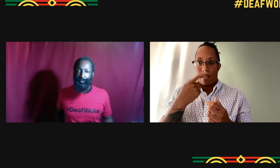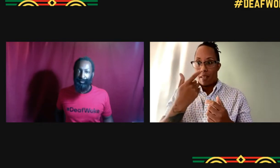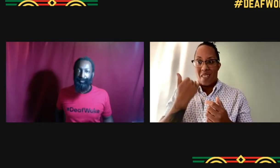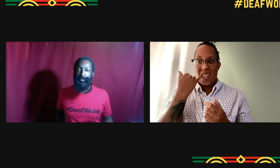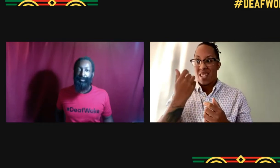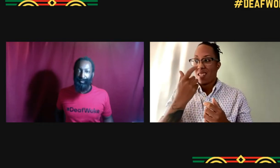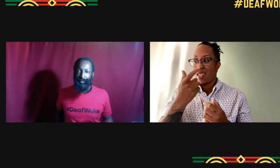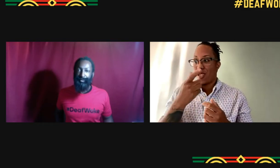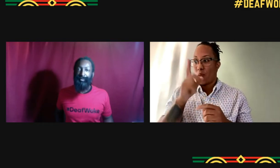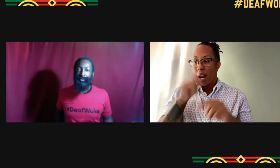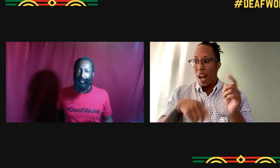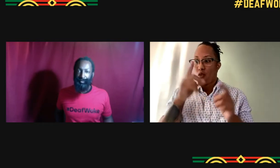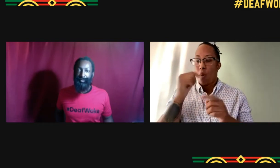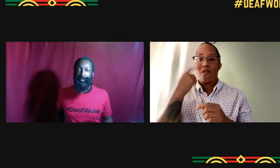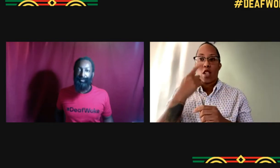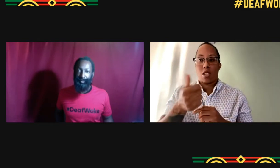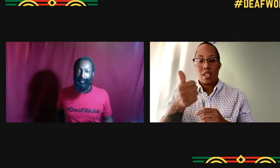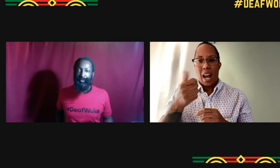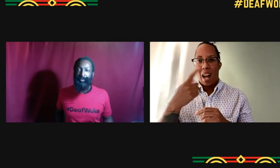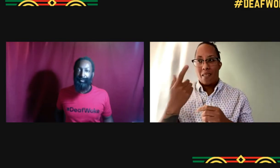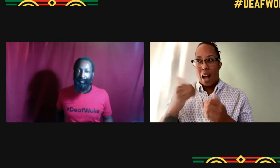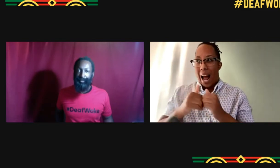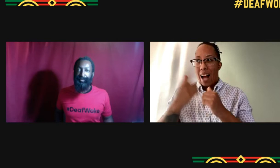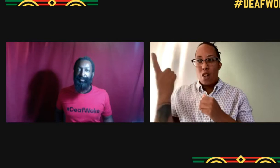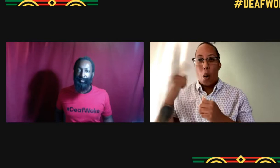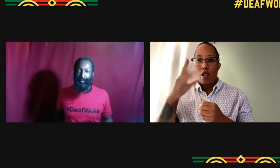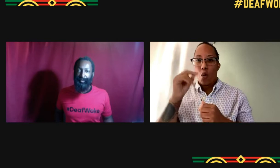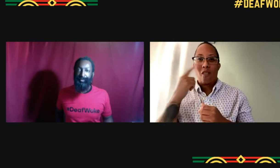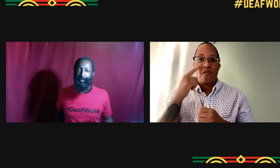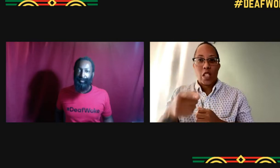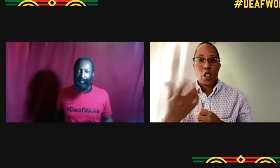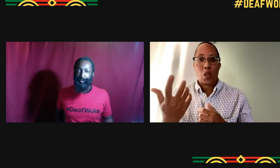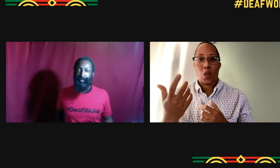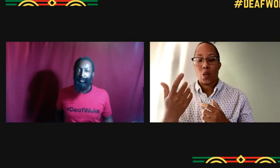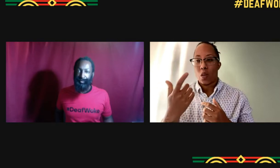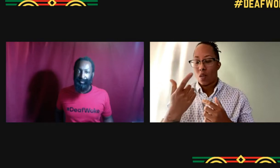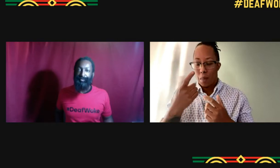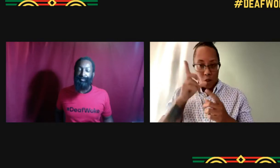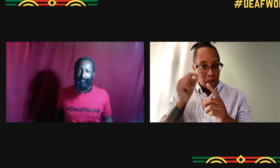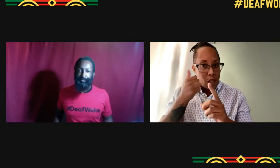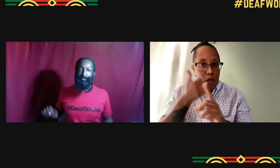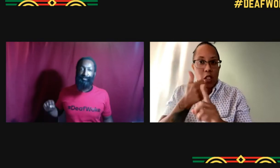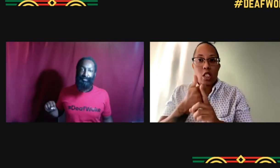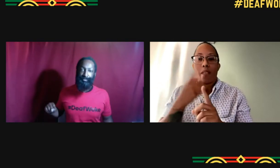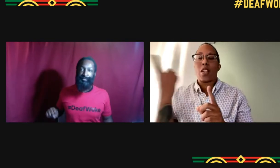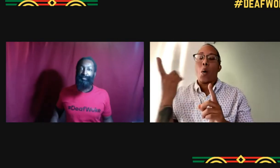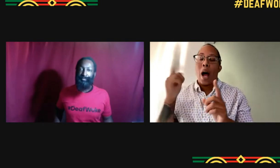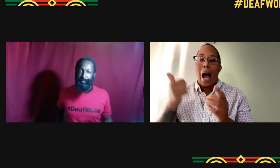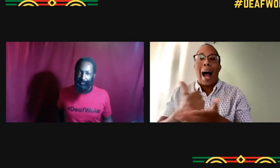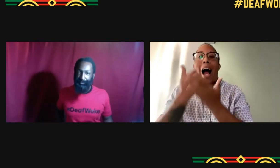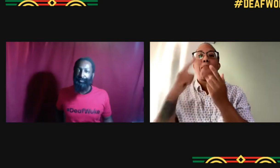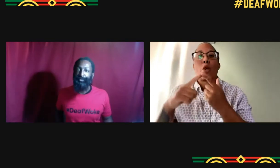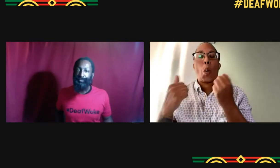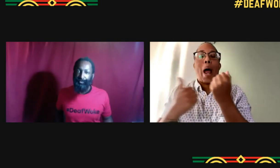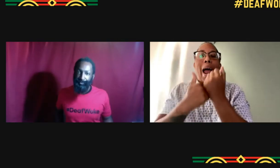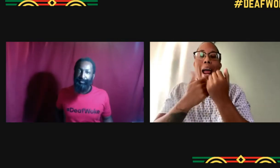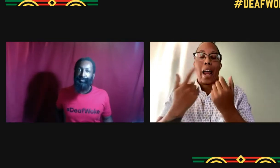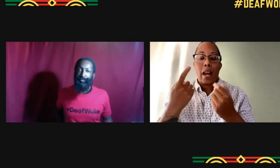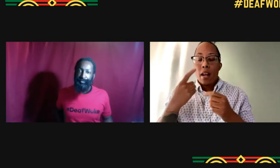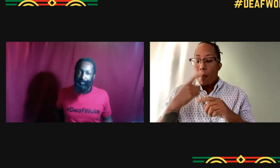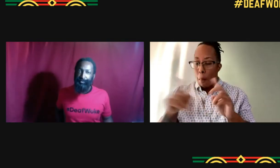yourself. You know, if you can't do it for yourself, how is someone else going to do it for you?